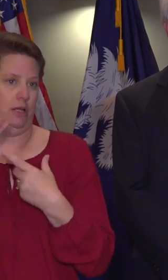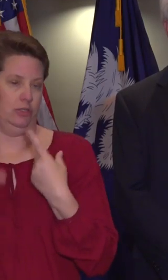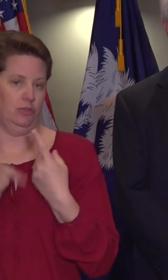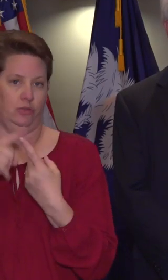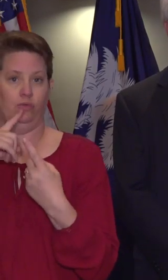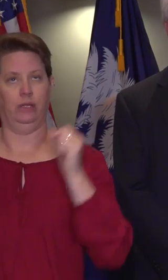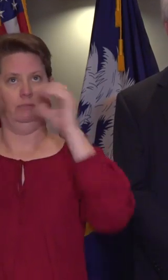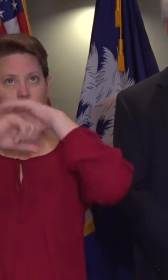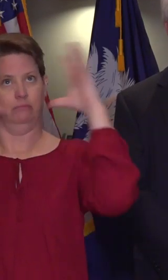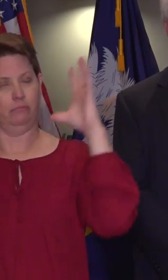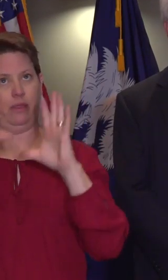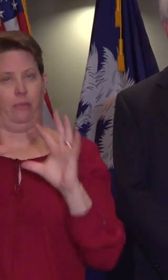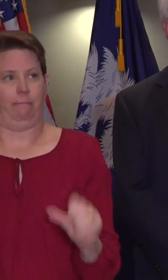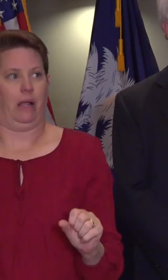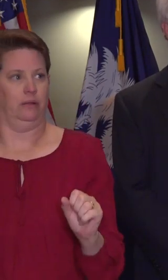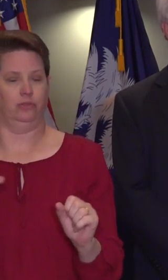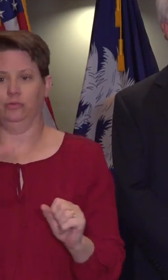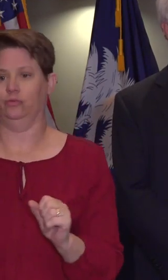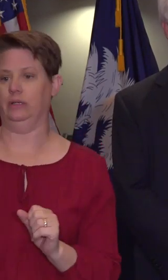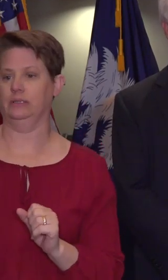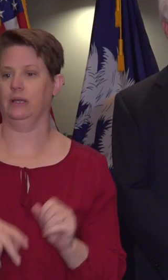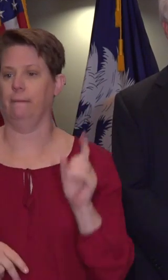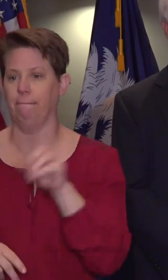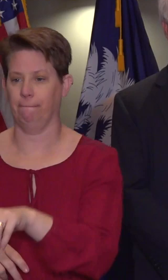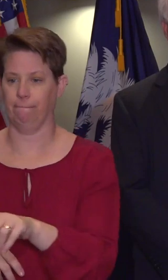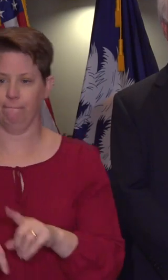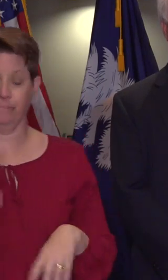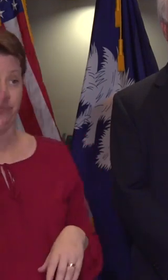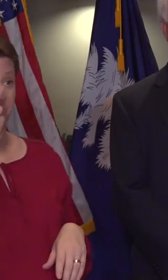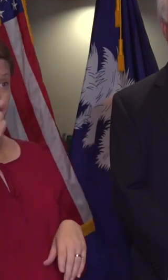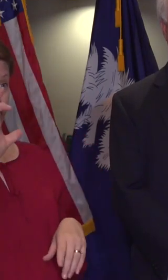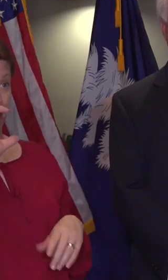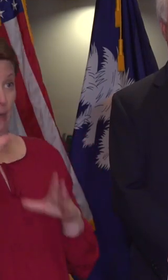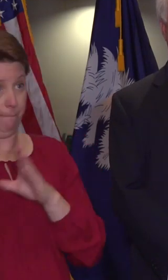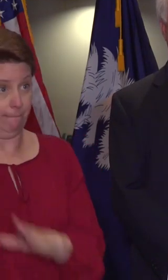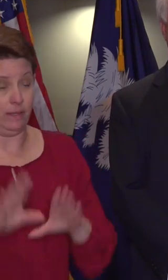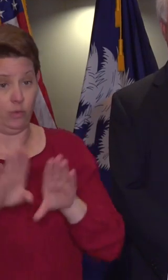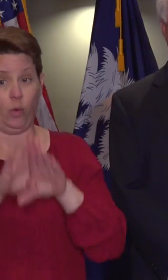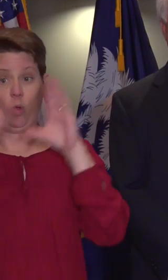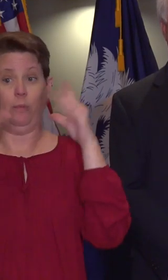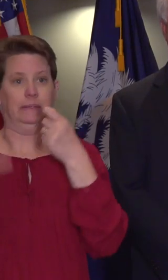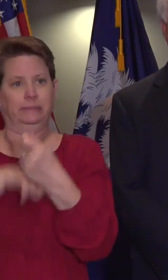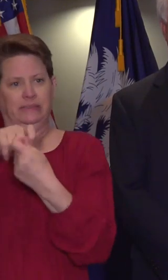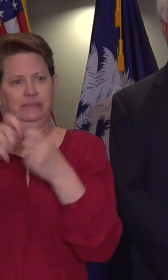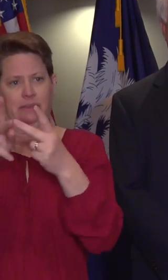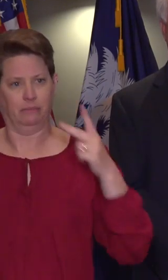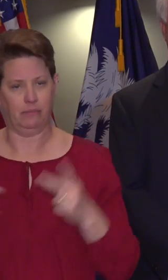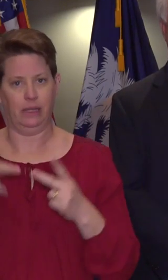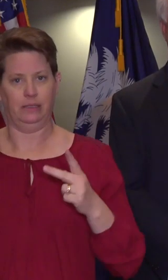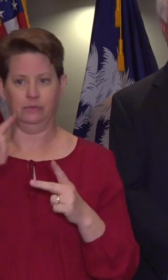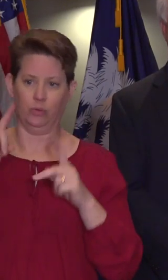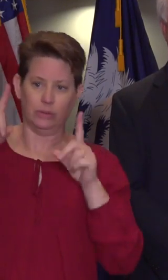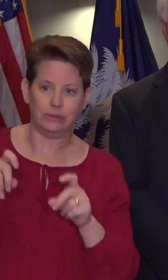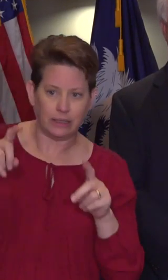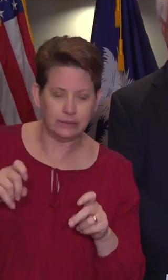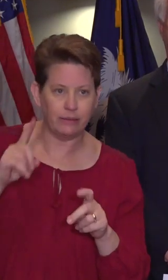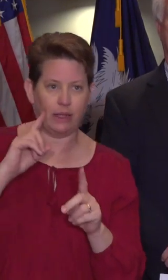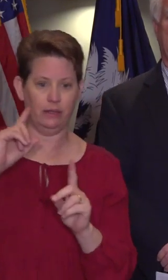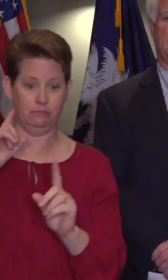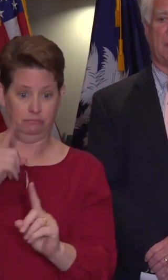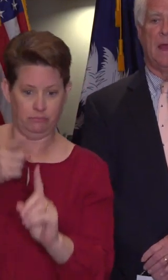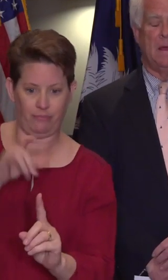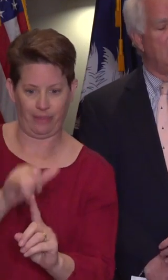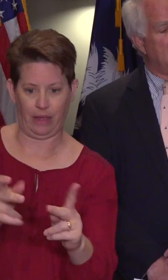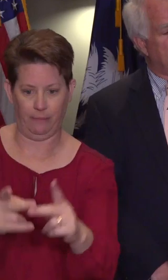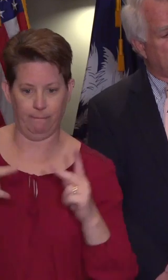fully understand their potential risk. Does DHEC plan to open any specific location for testing? Have you concentrated at